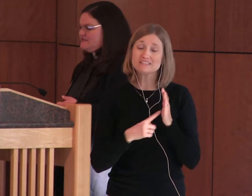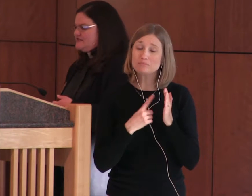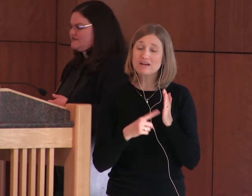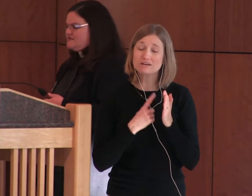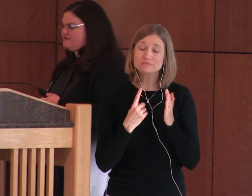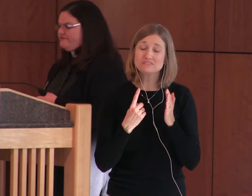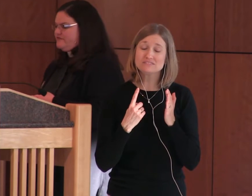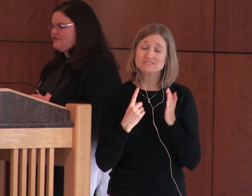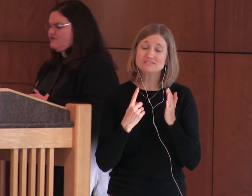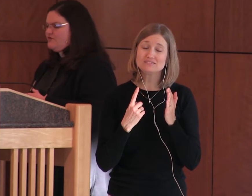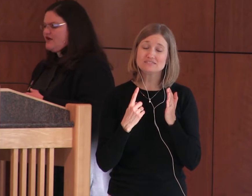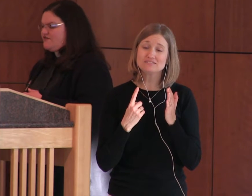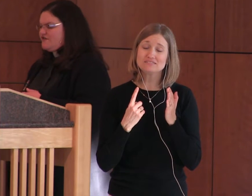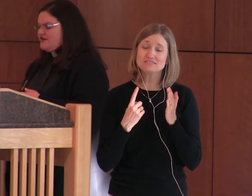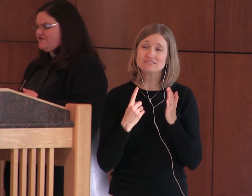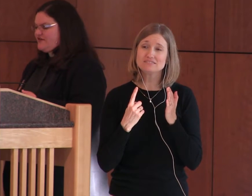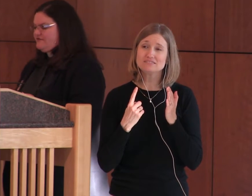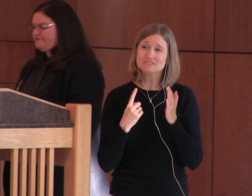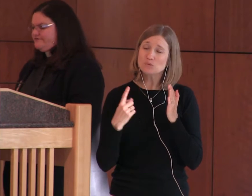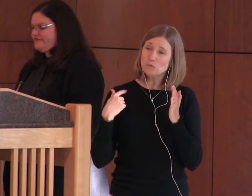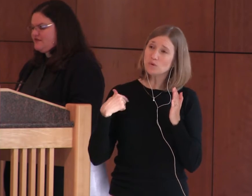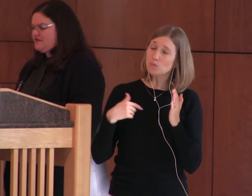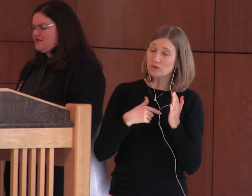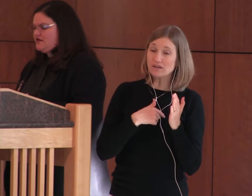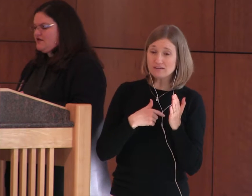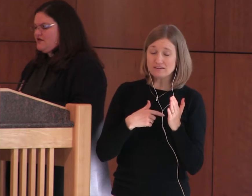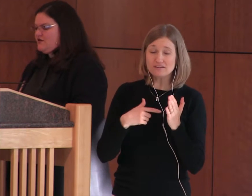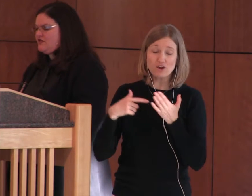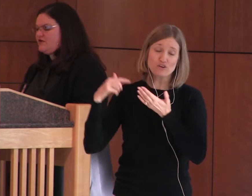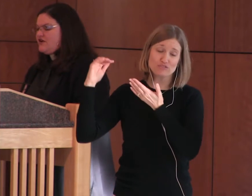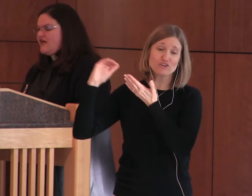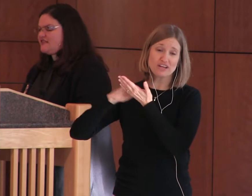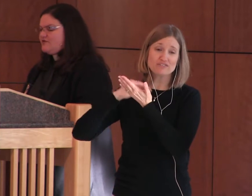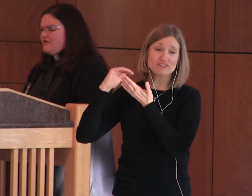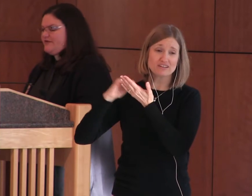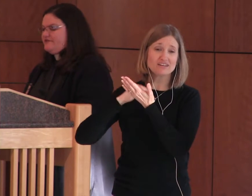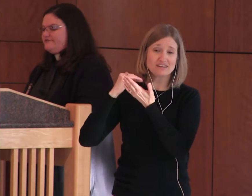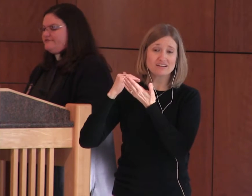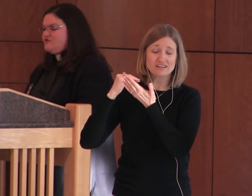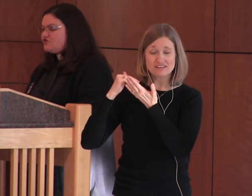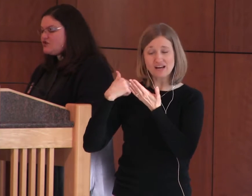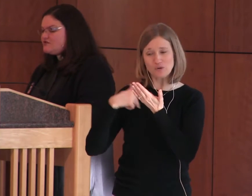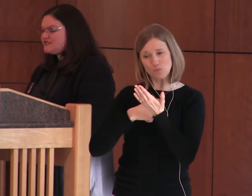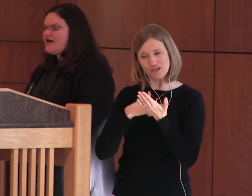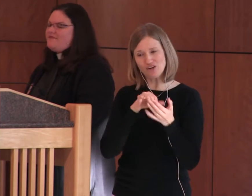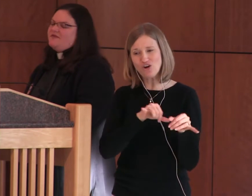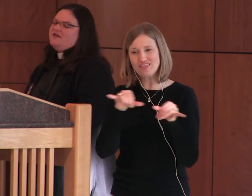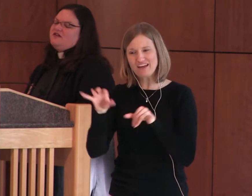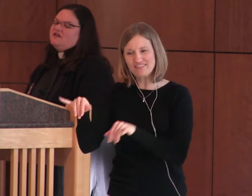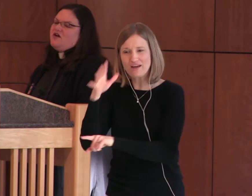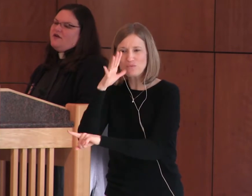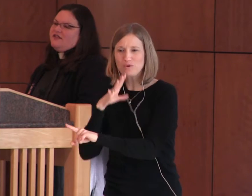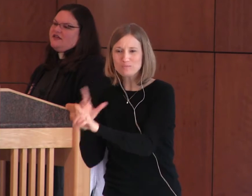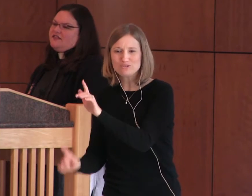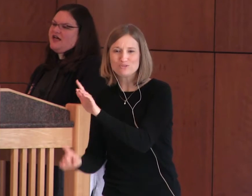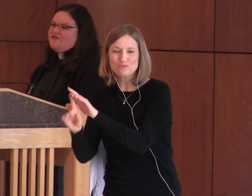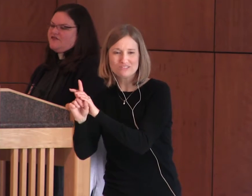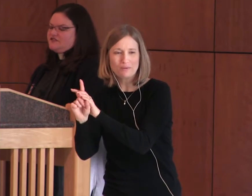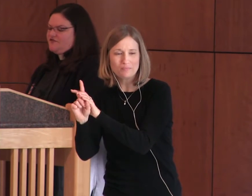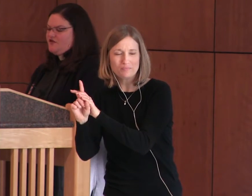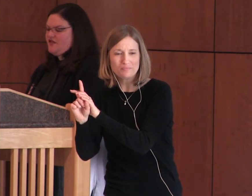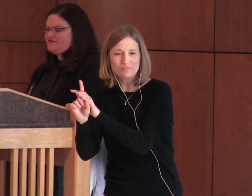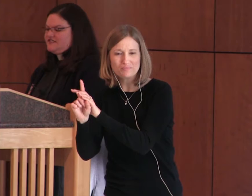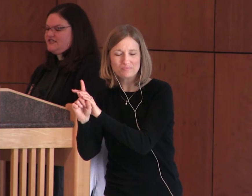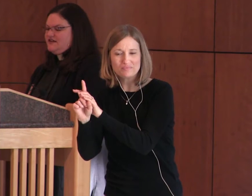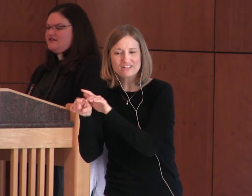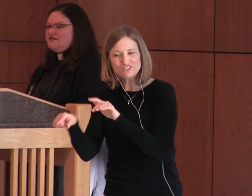these times, when we are forgiven and we are like the woman who shows up knowing that life